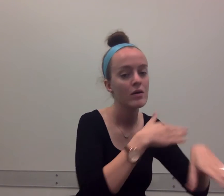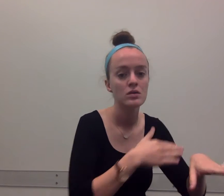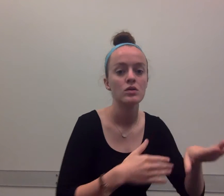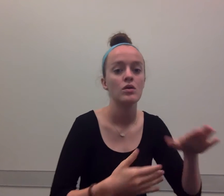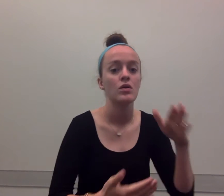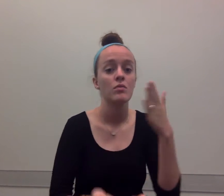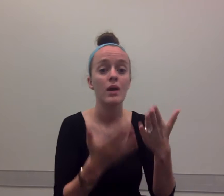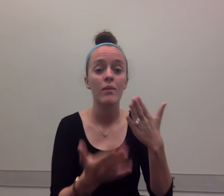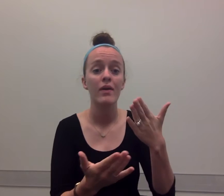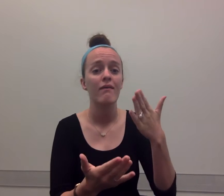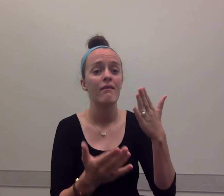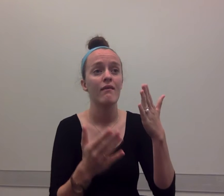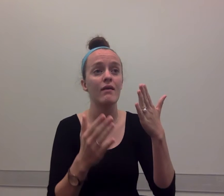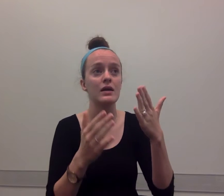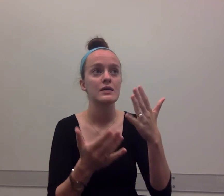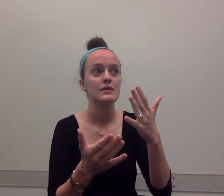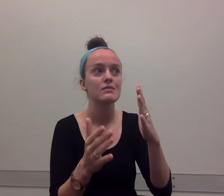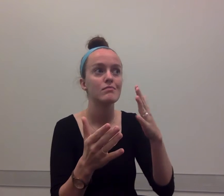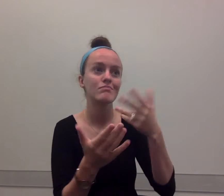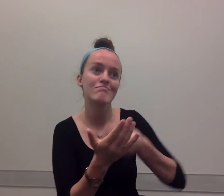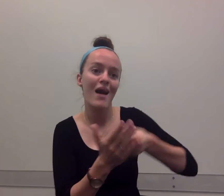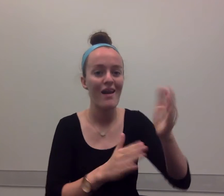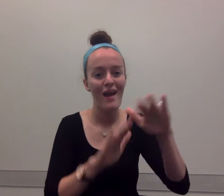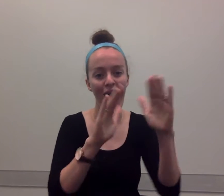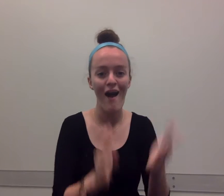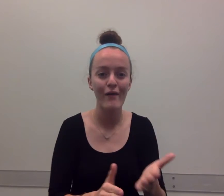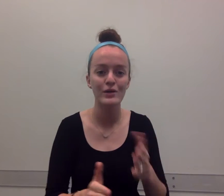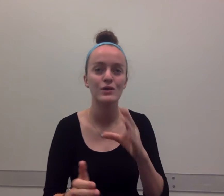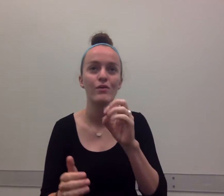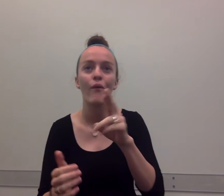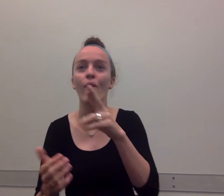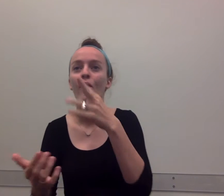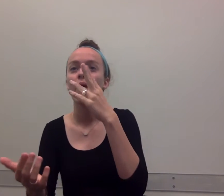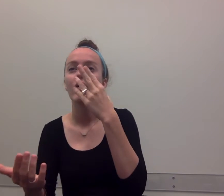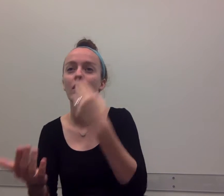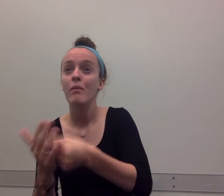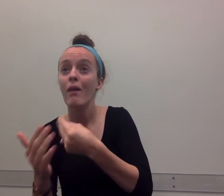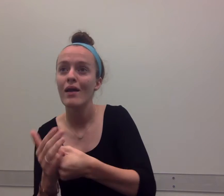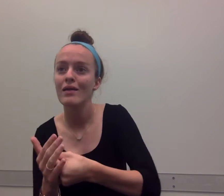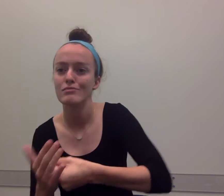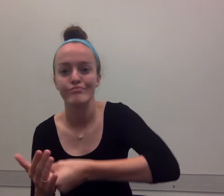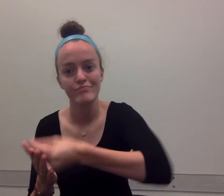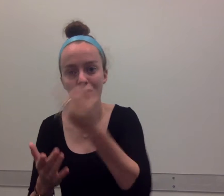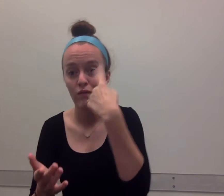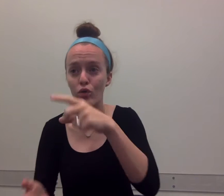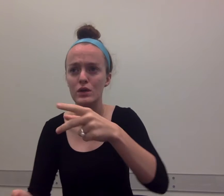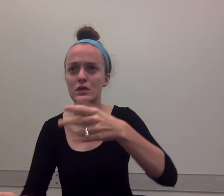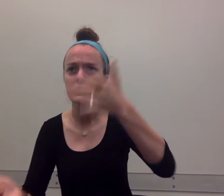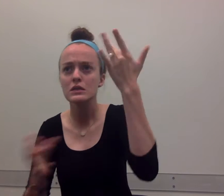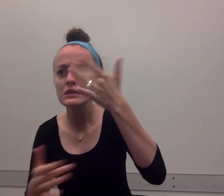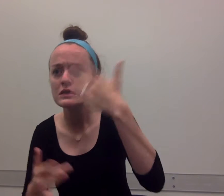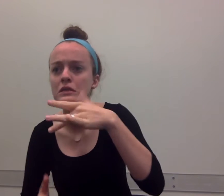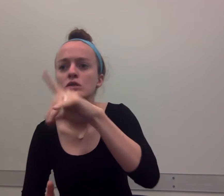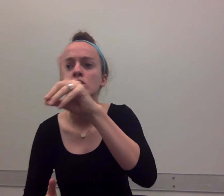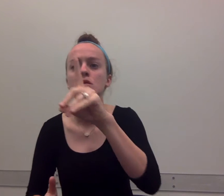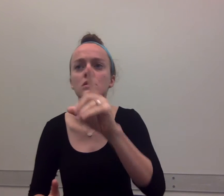or not receiving those benefits. And every day that goes by, I see how it affects people's lives in good ways and in